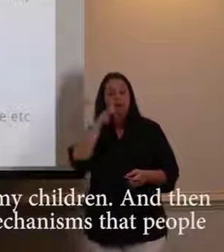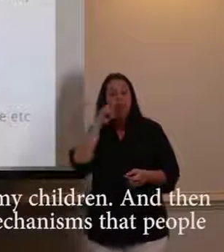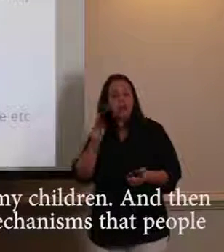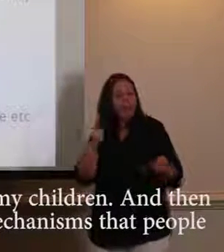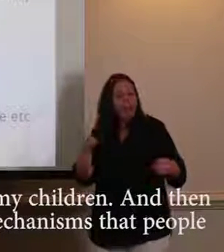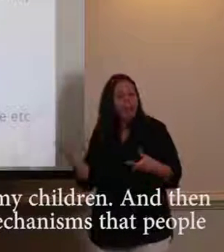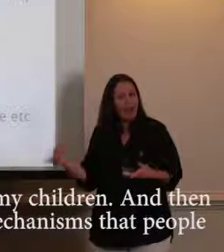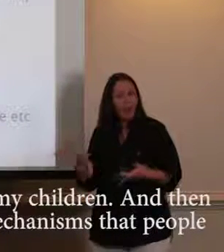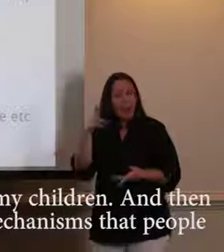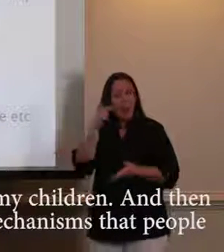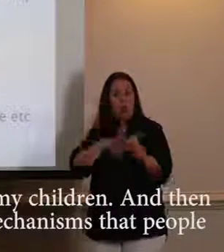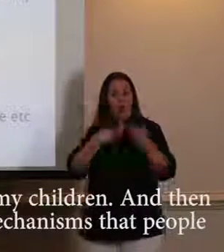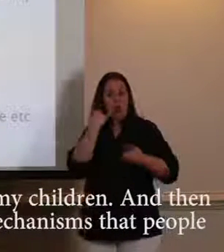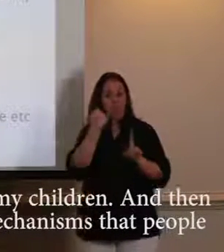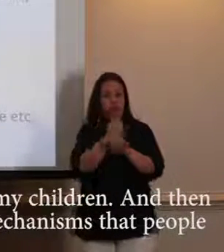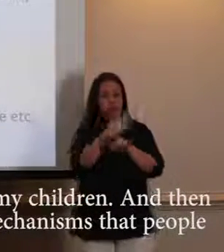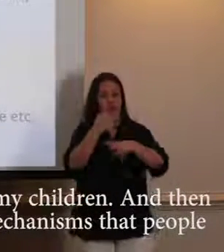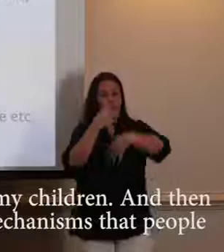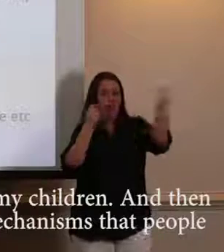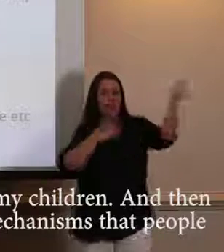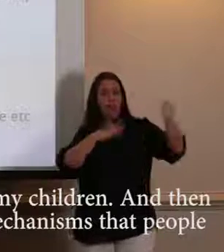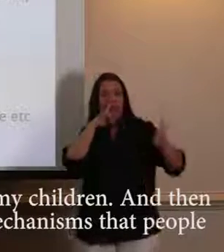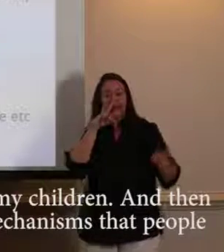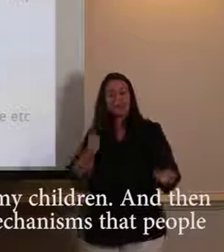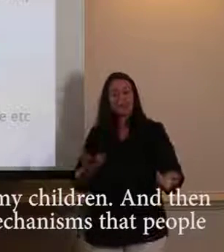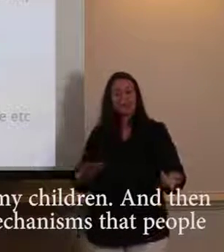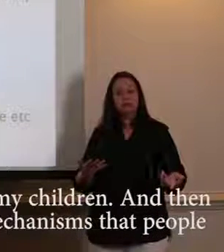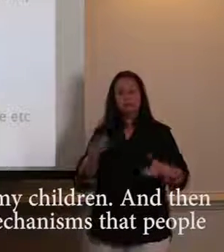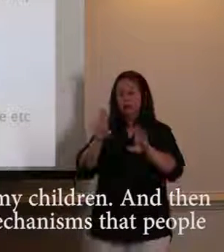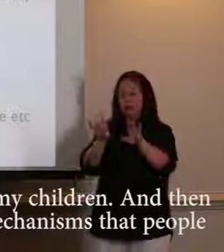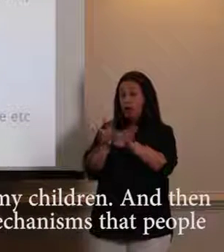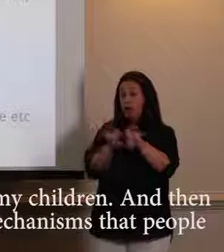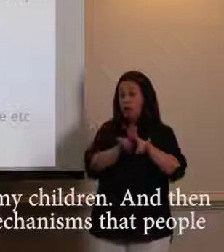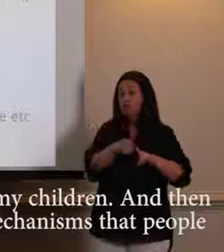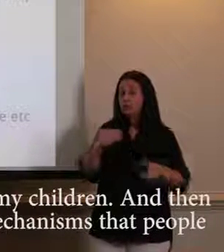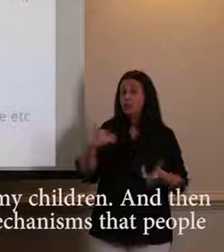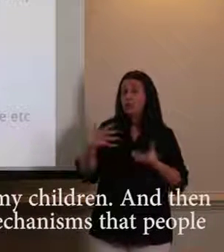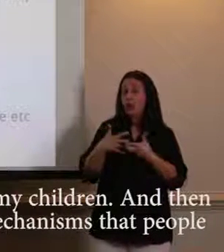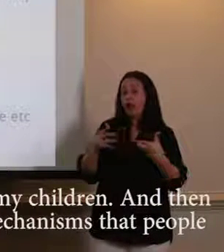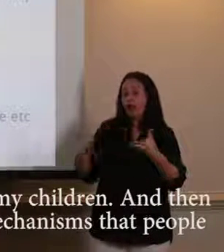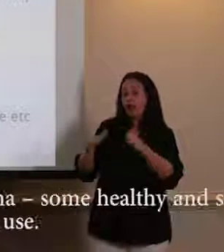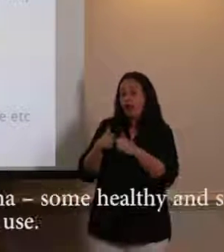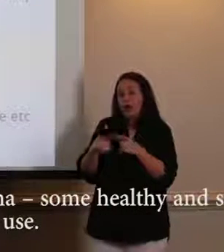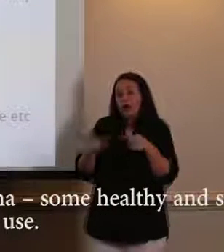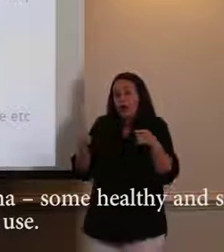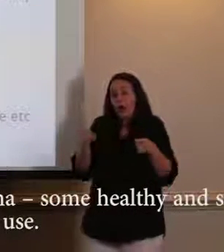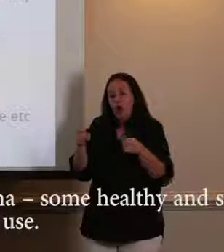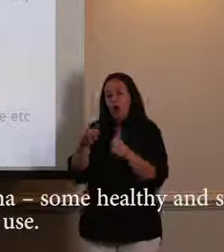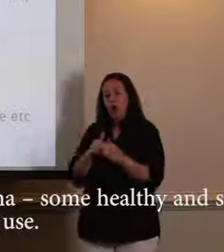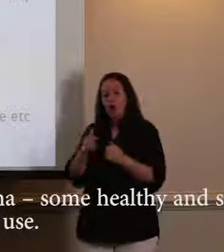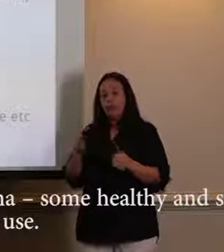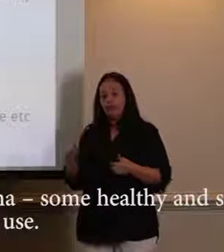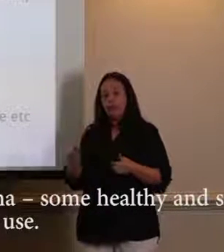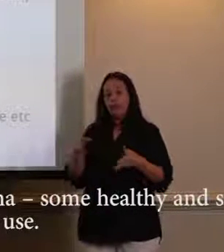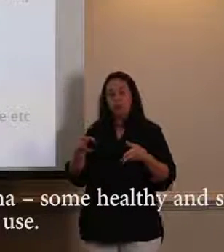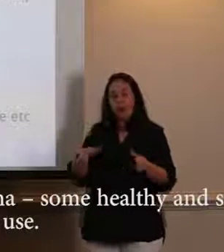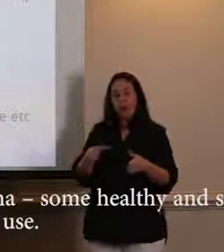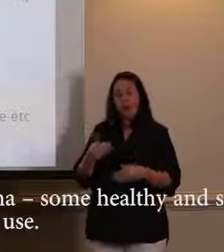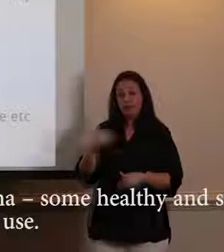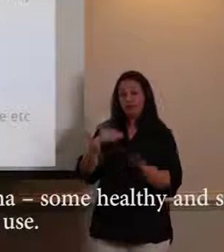they take custody of my children? And then there's also, there's a lot of coping mechanisms that people develop when in situations of trauma.